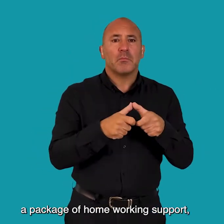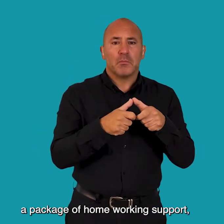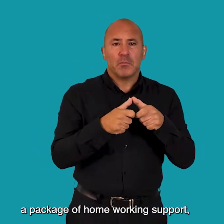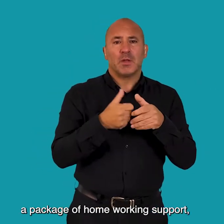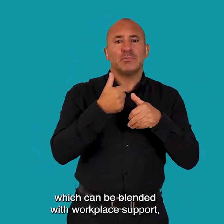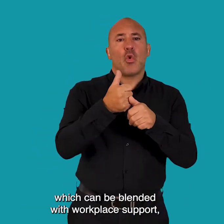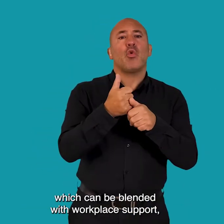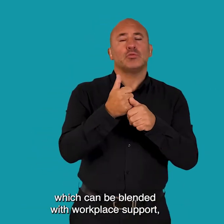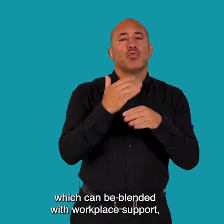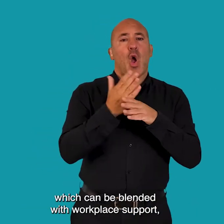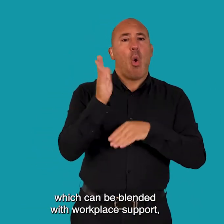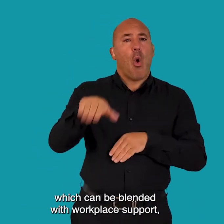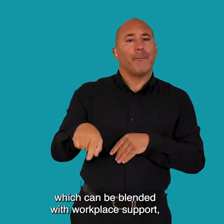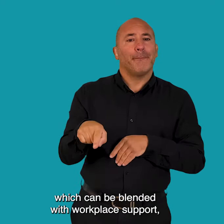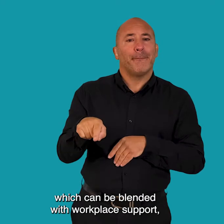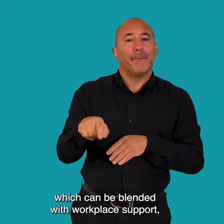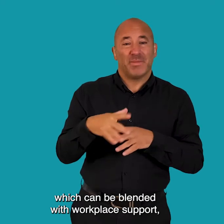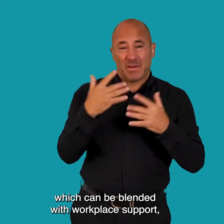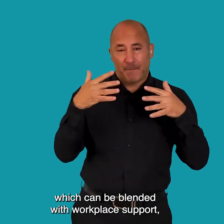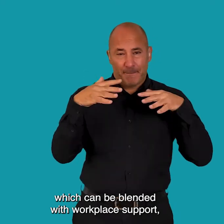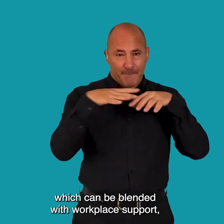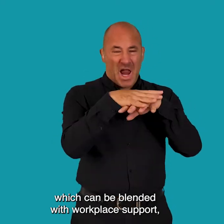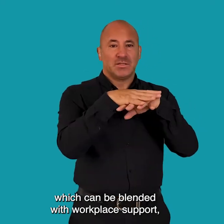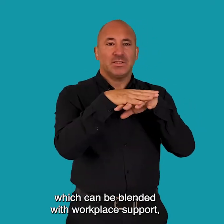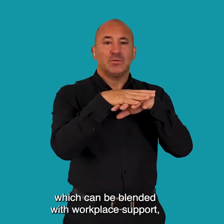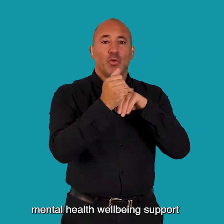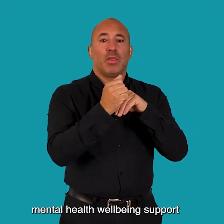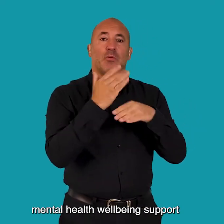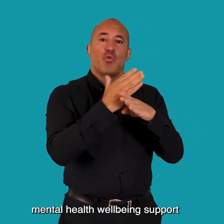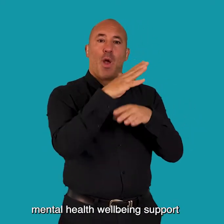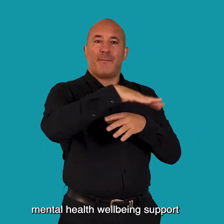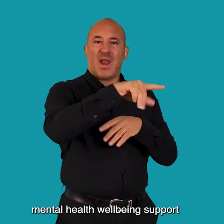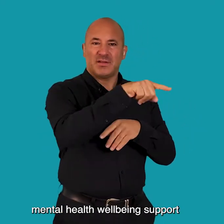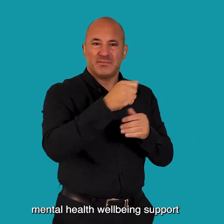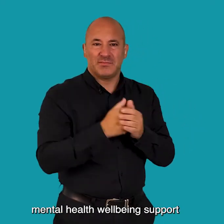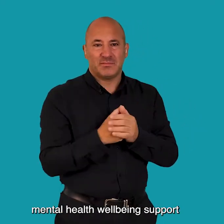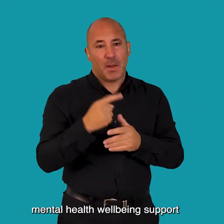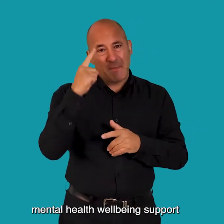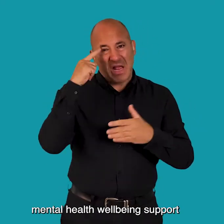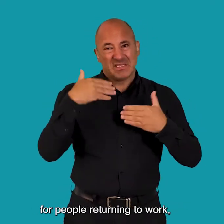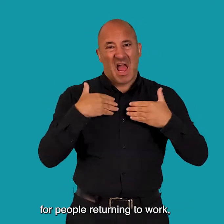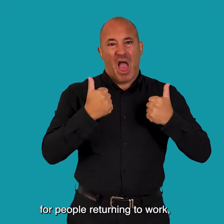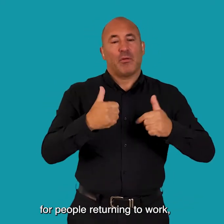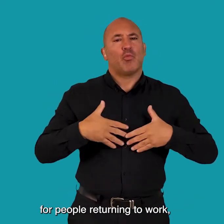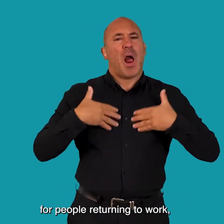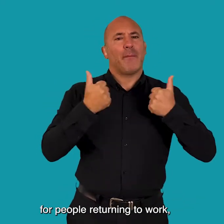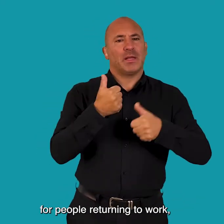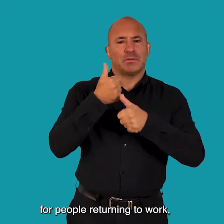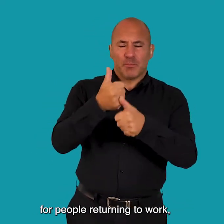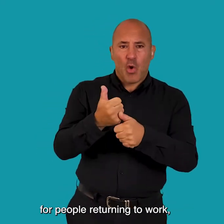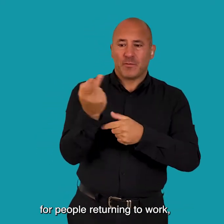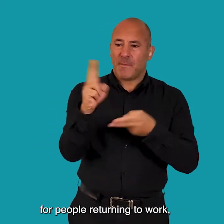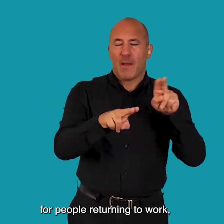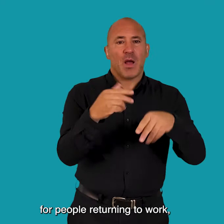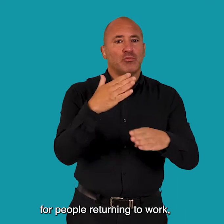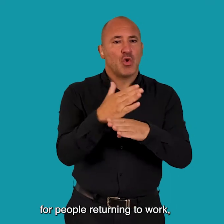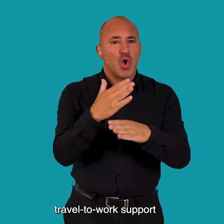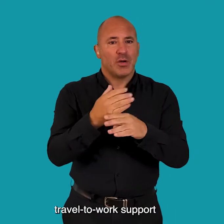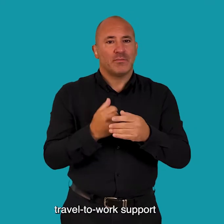support which can be blended with workplace support, mental health well-being support for people returning to work, travel to